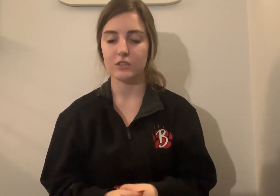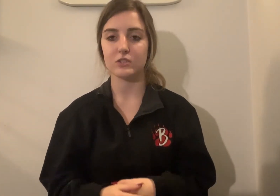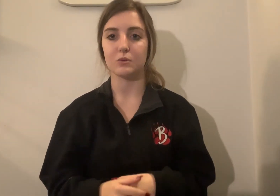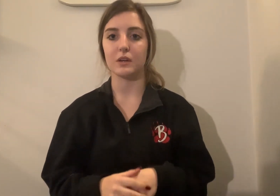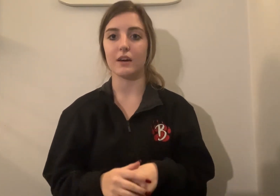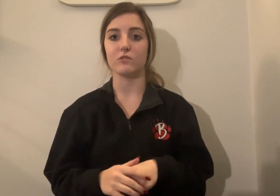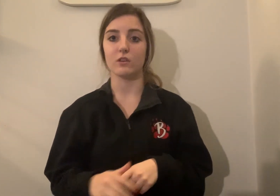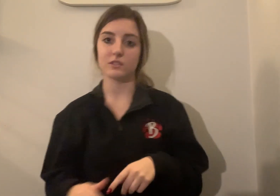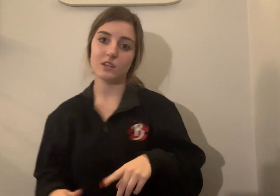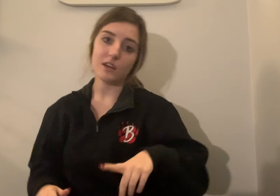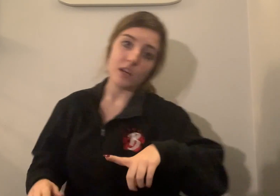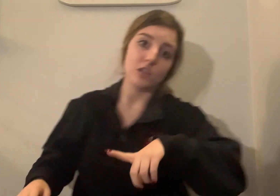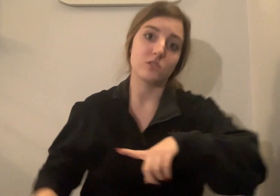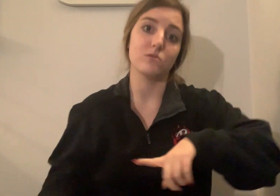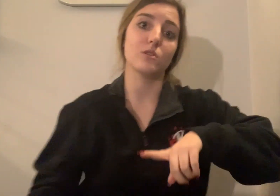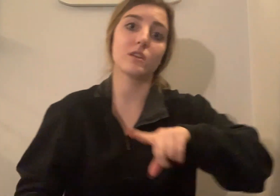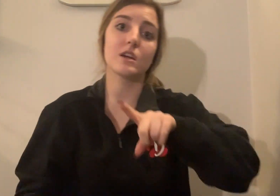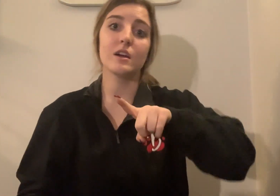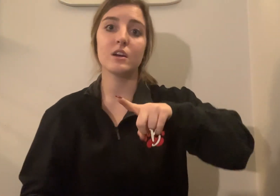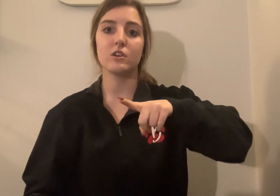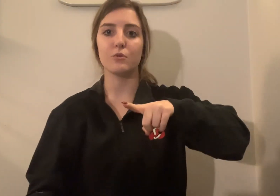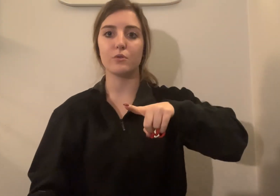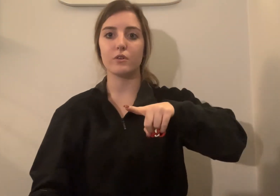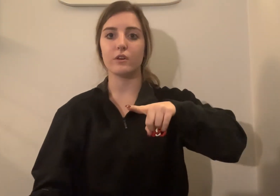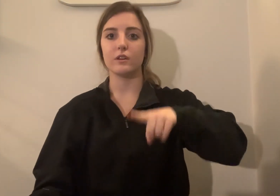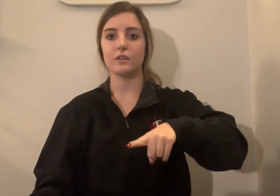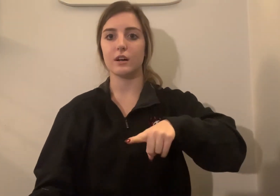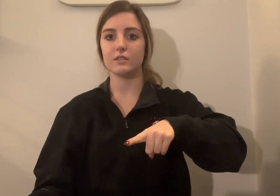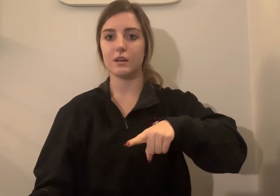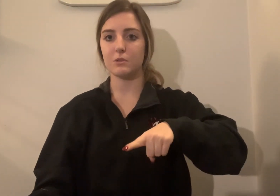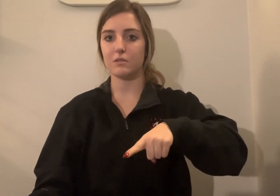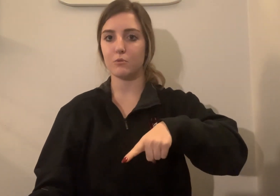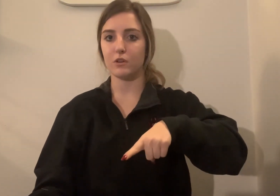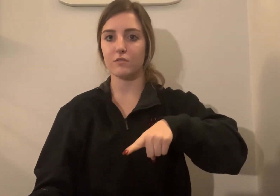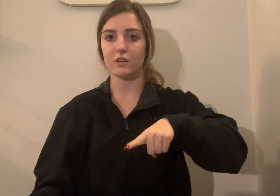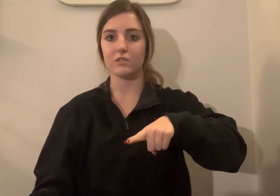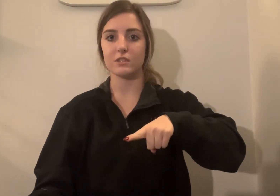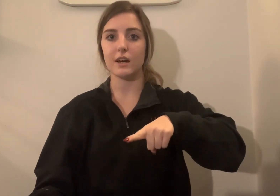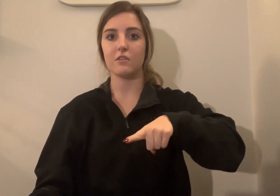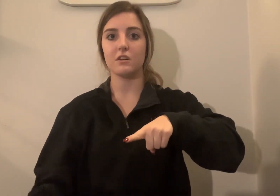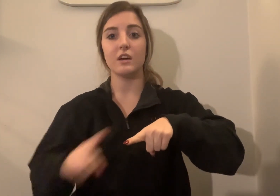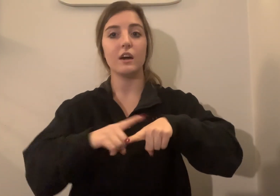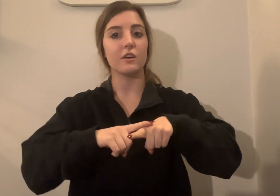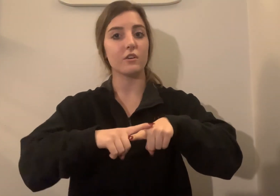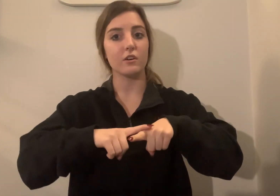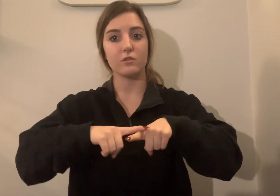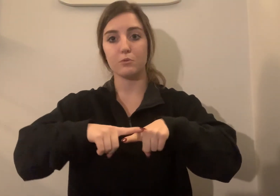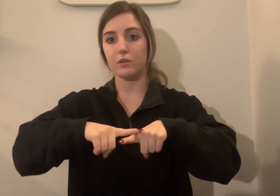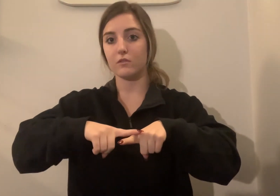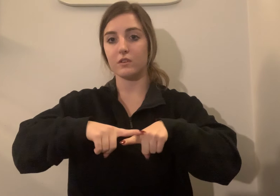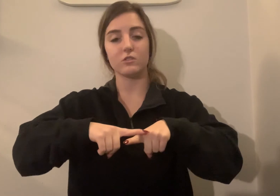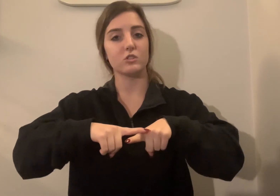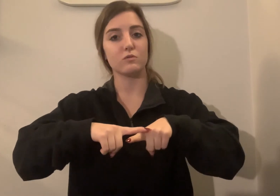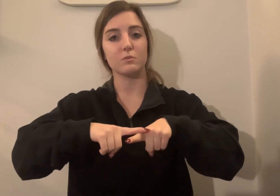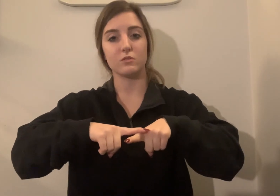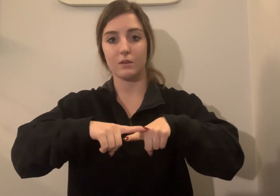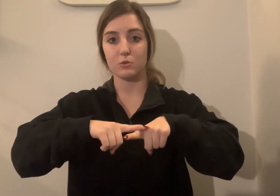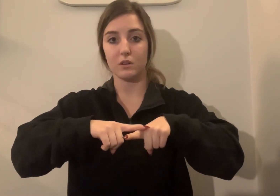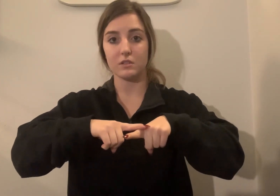So we have naughty. So naughty, your non-dominant pointer finger is out, and your other pointer finger just rubs on top twice.